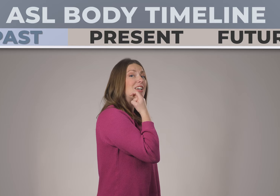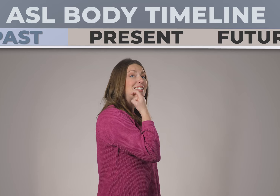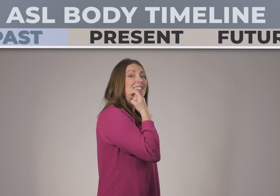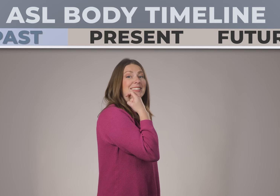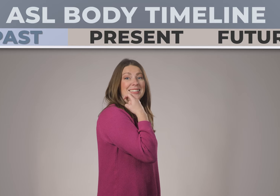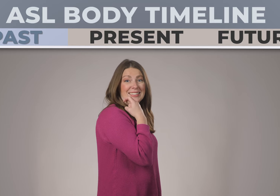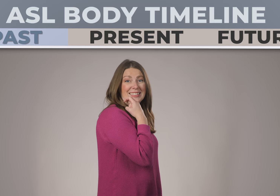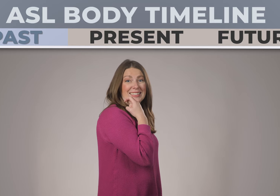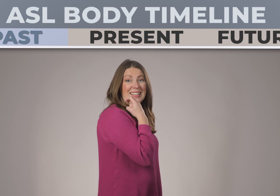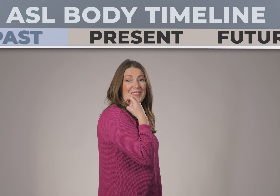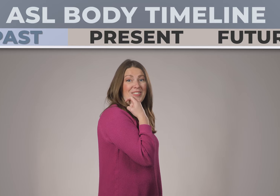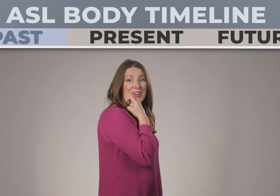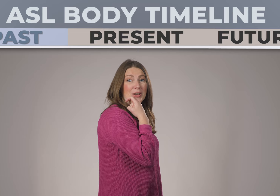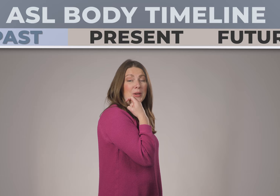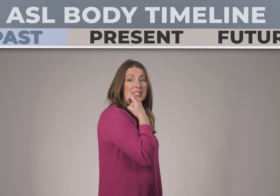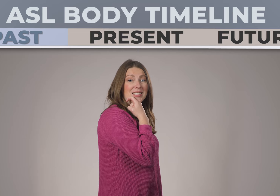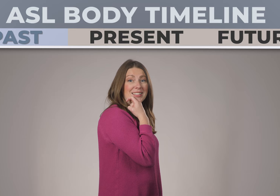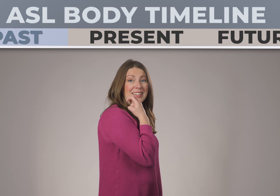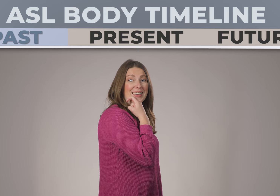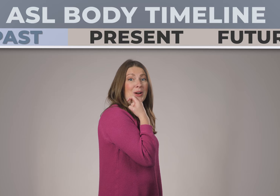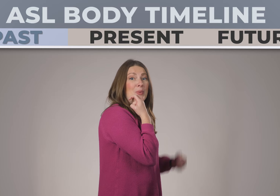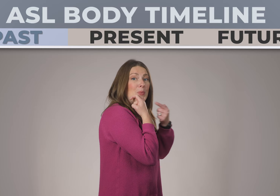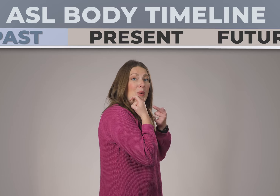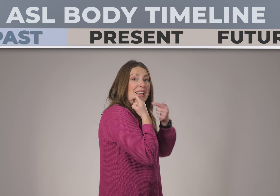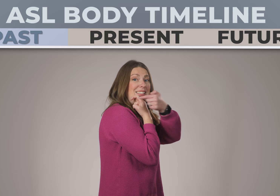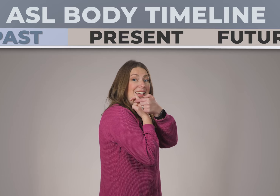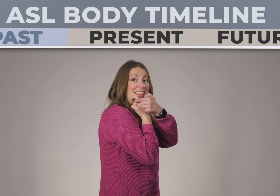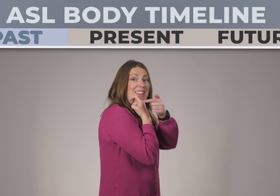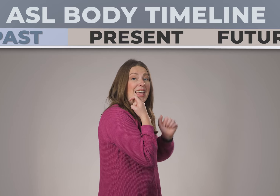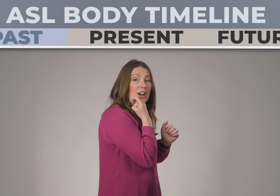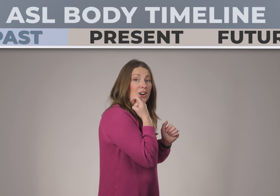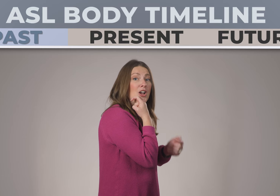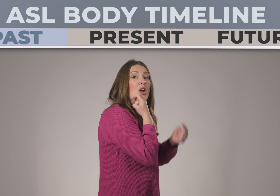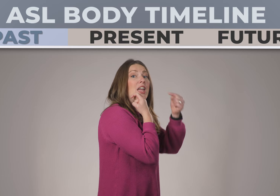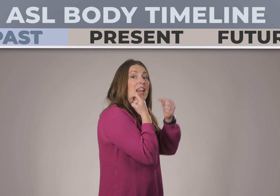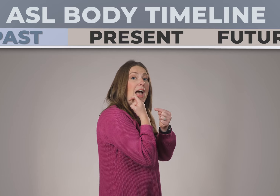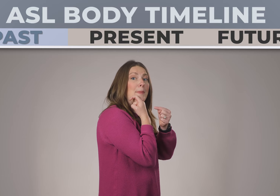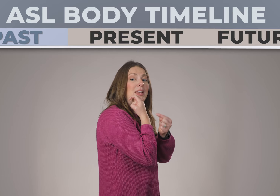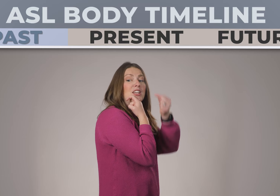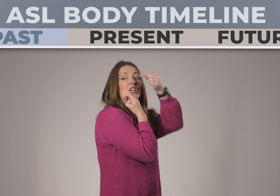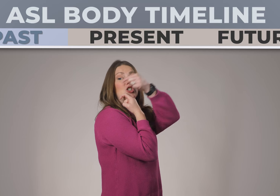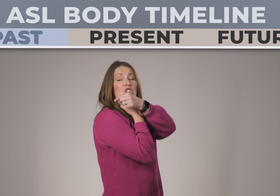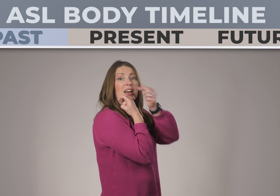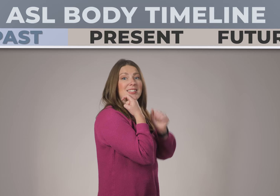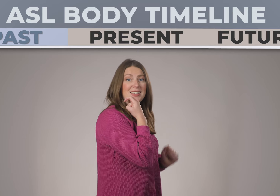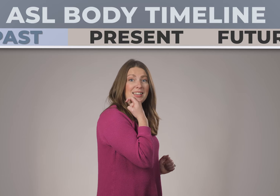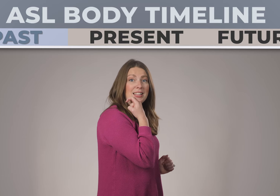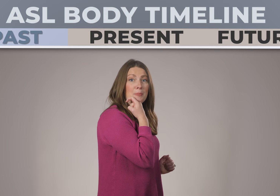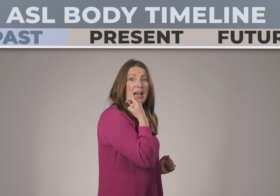just very recently, right there. It happened just in the